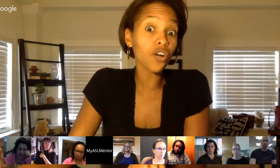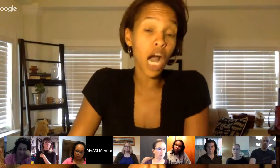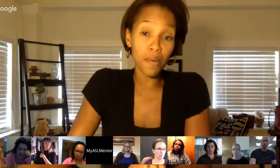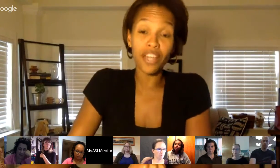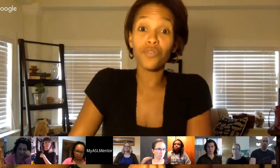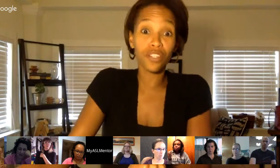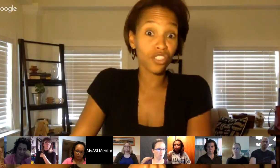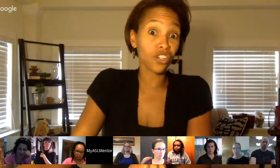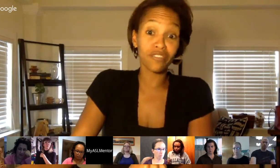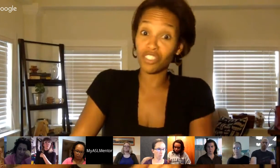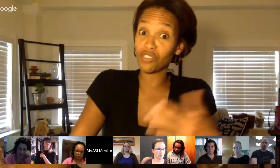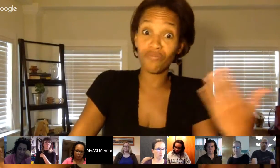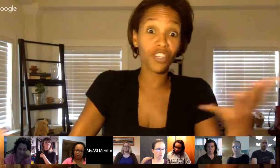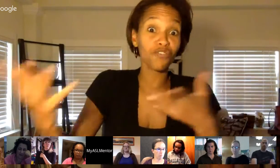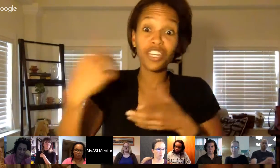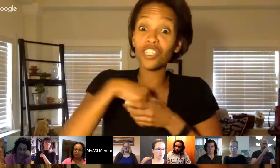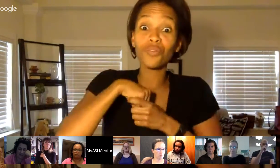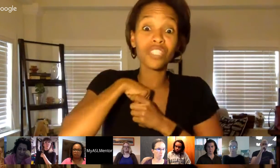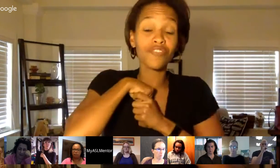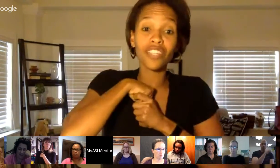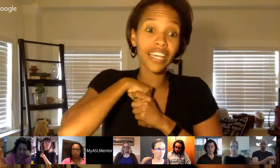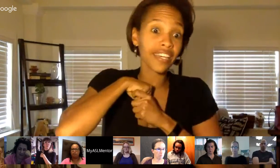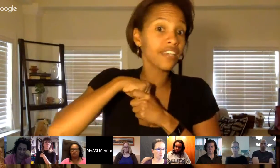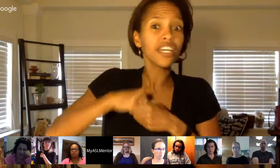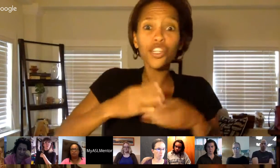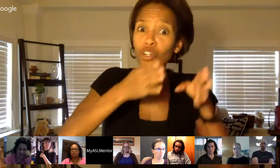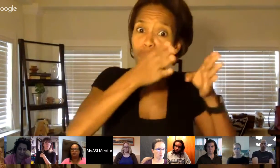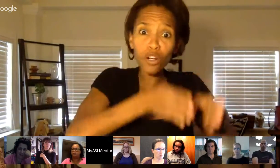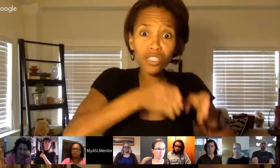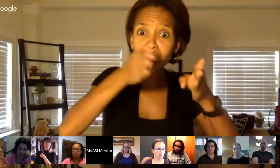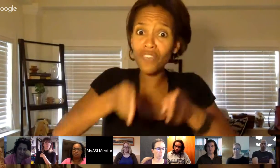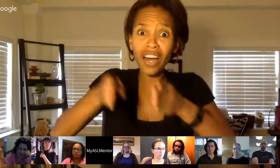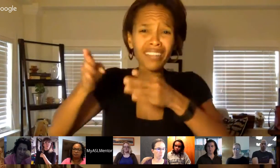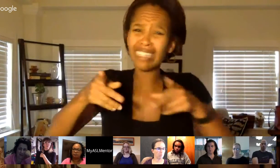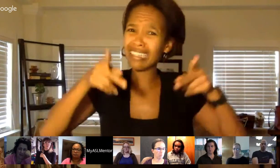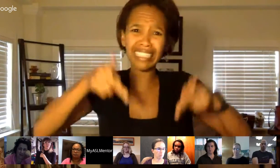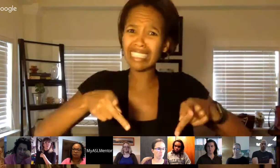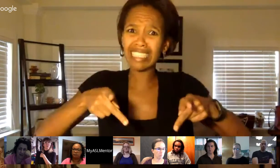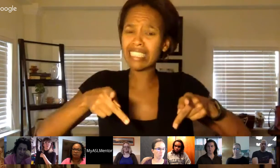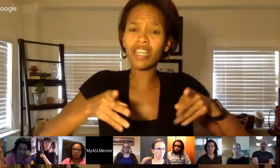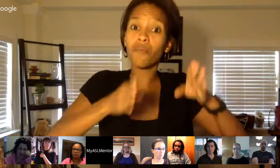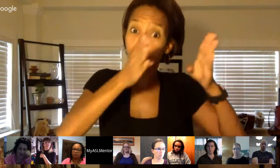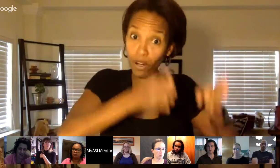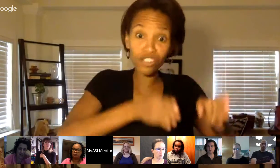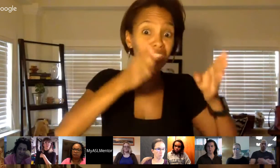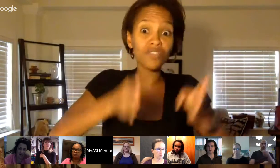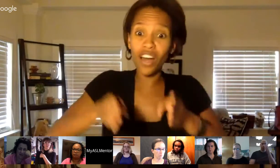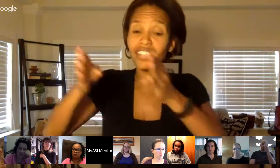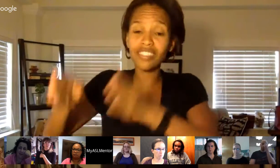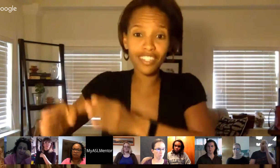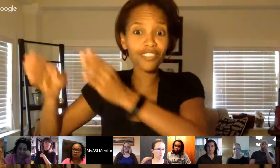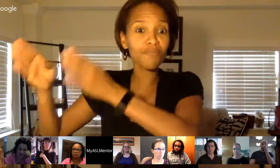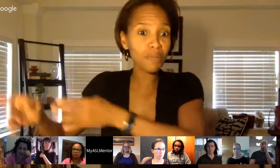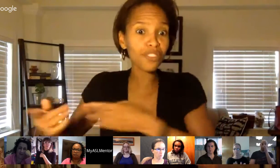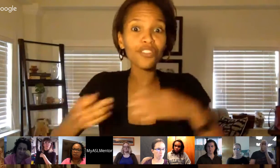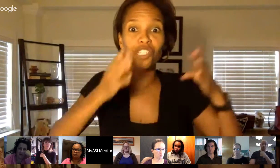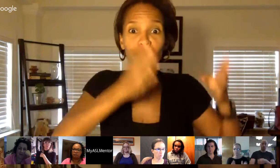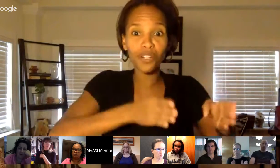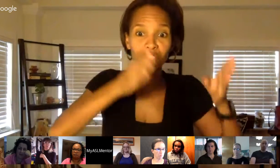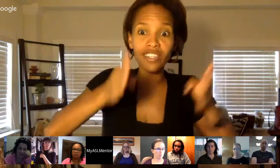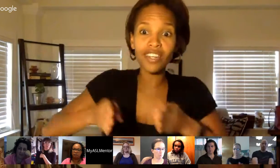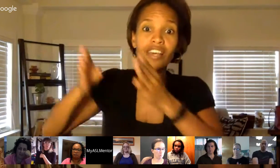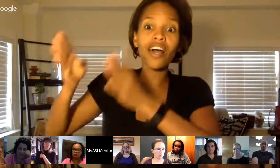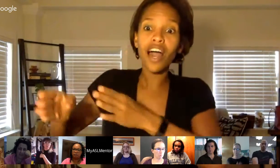becoming so common that you can start, just feel free to use it if you like it. Your person is fine. Nah, but person is fine still. People still